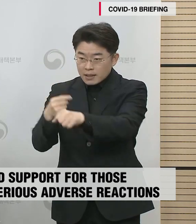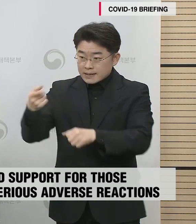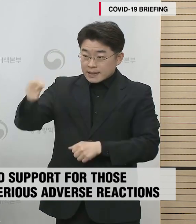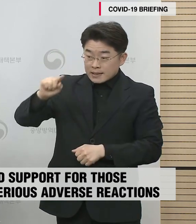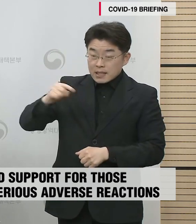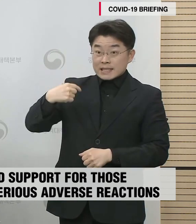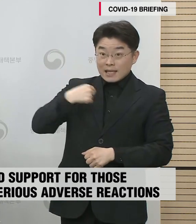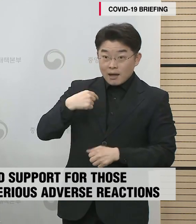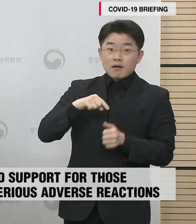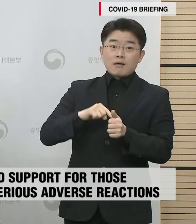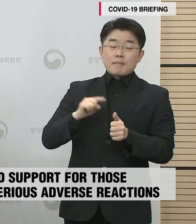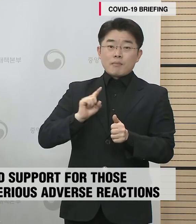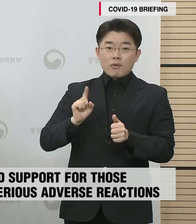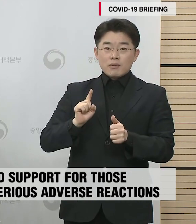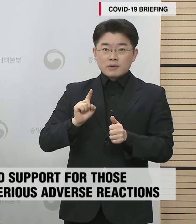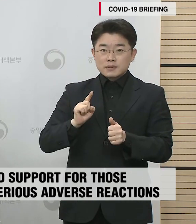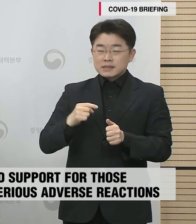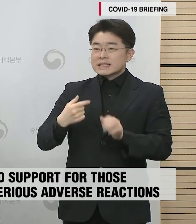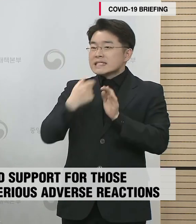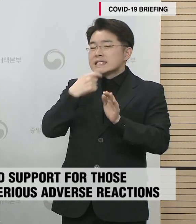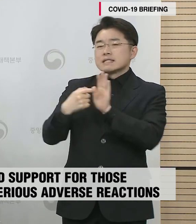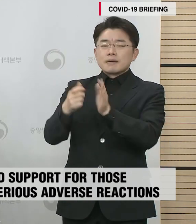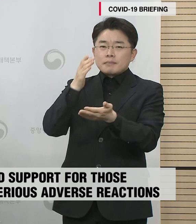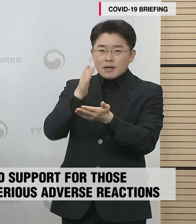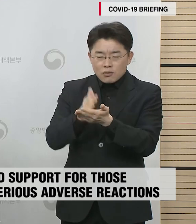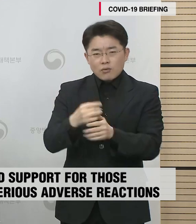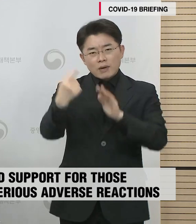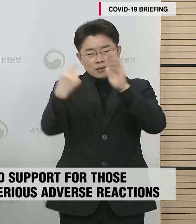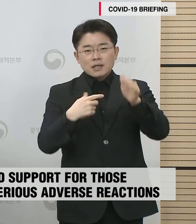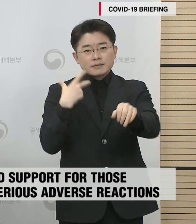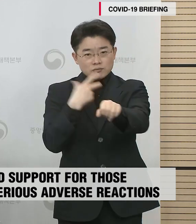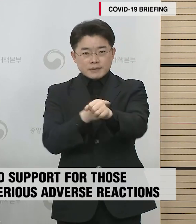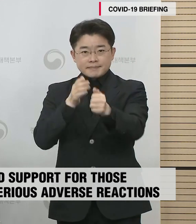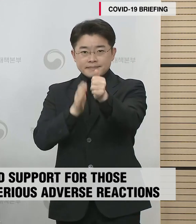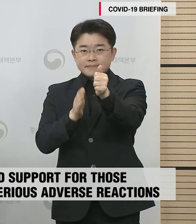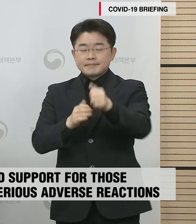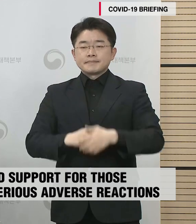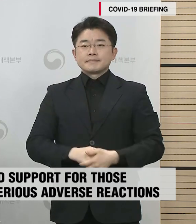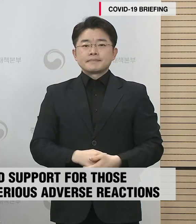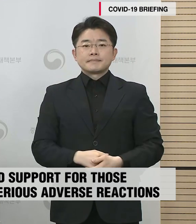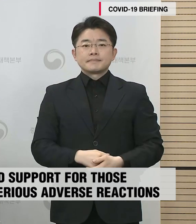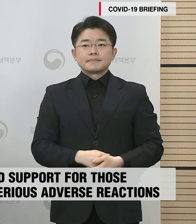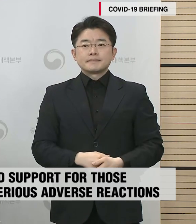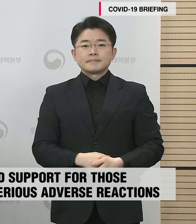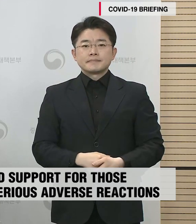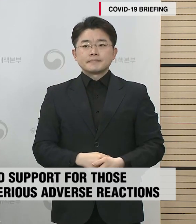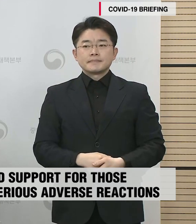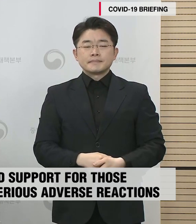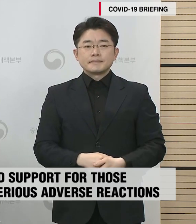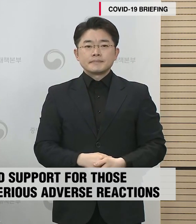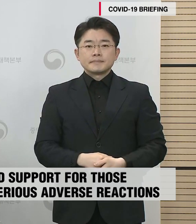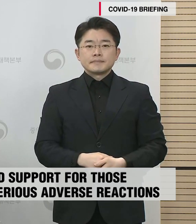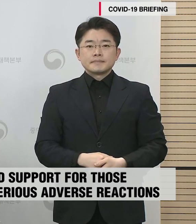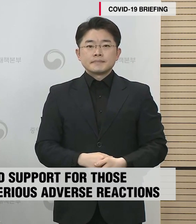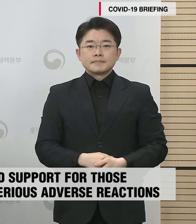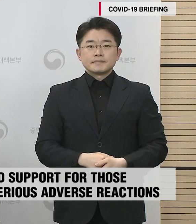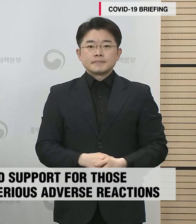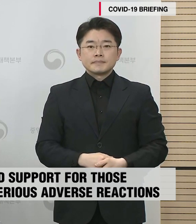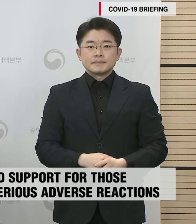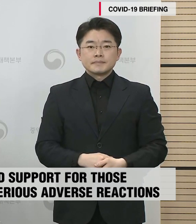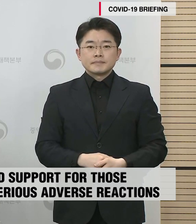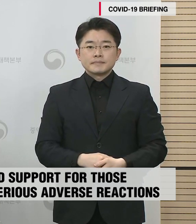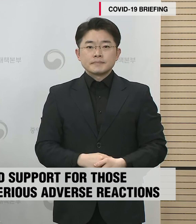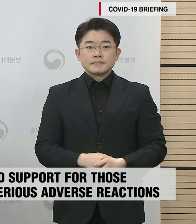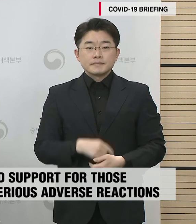vaccinations, and if your turn has arrived, we ask you to participate in the inoculation program.